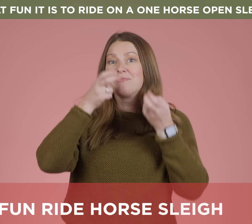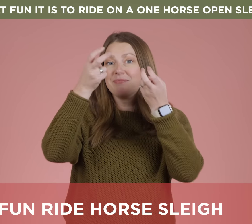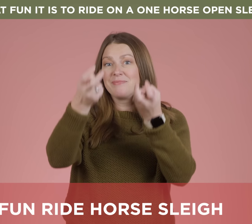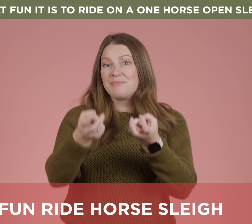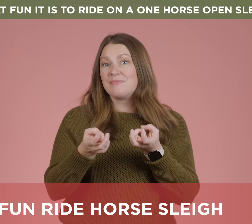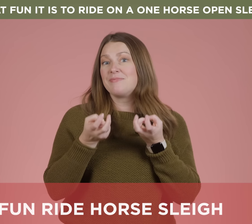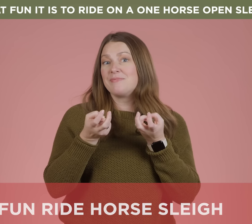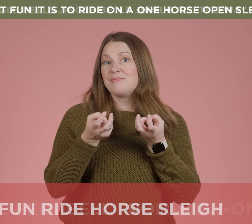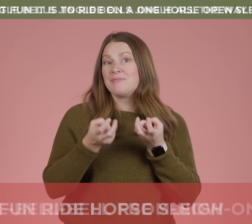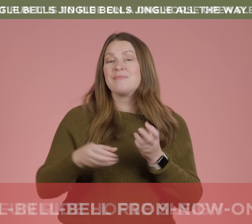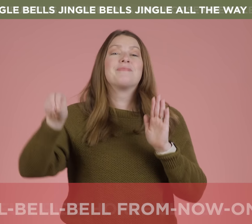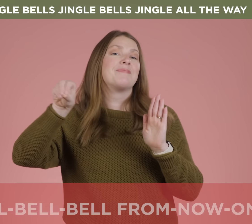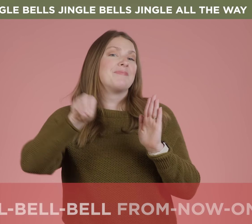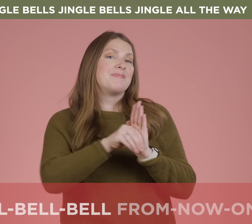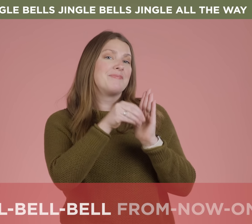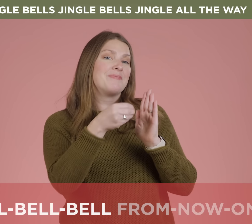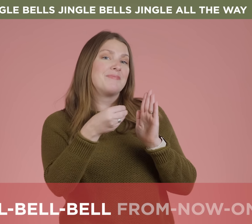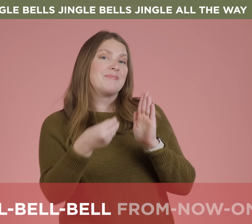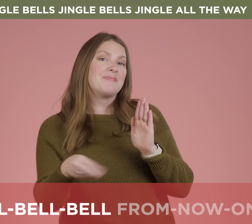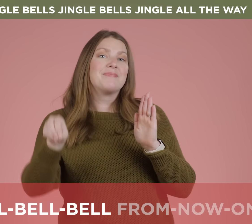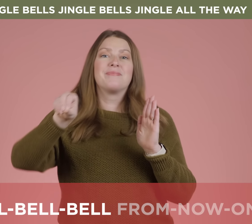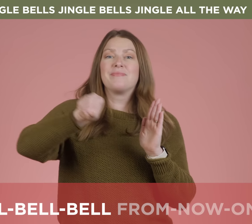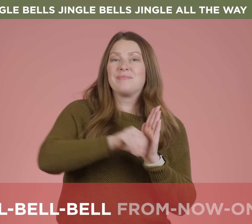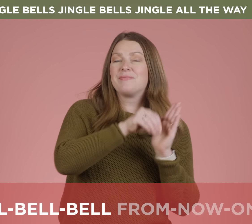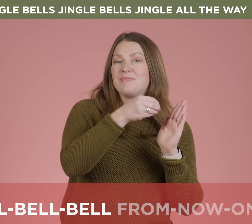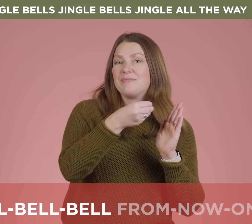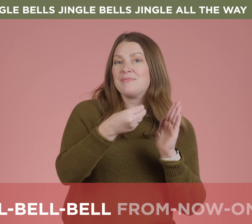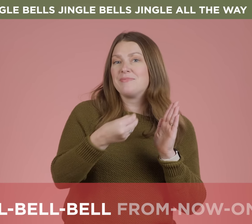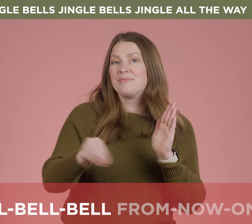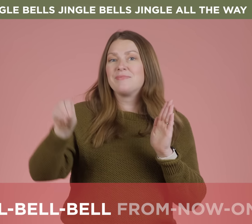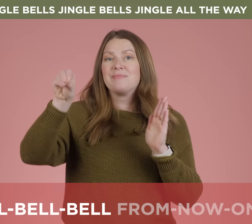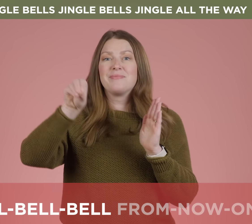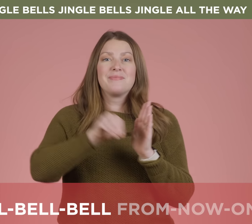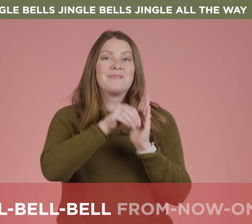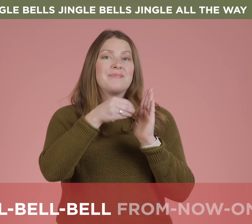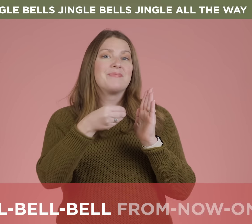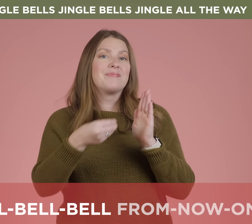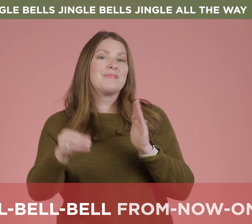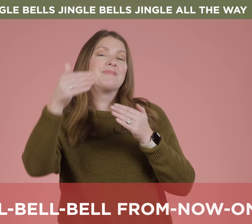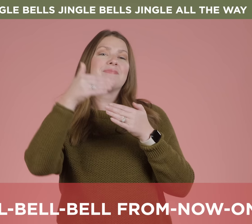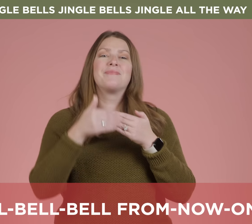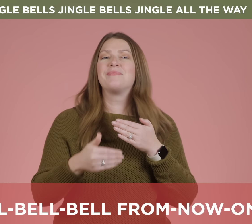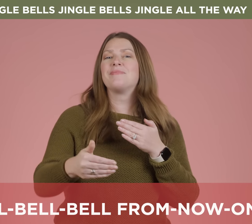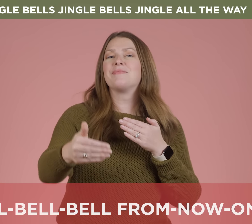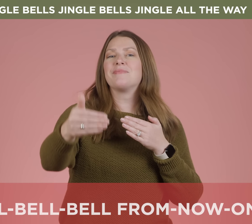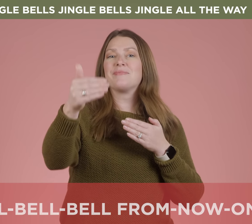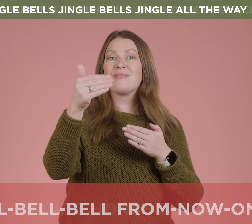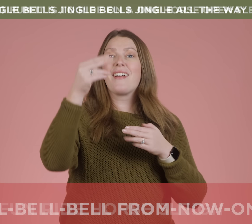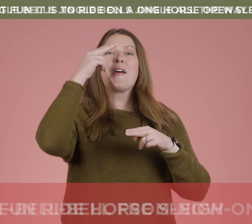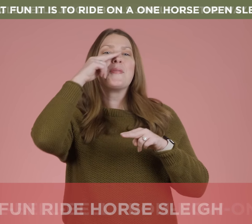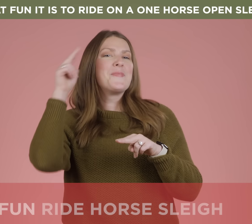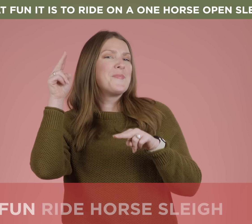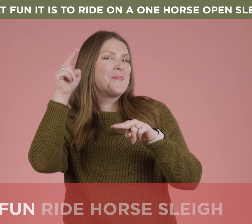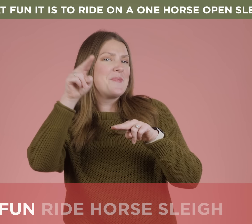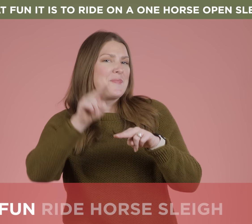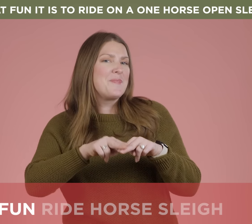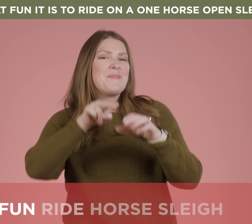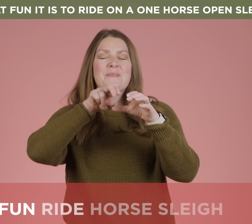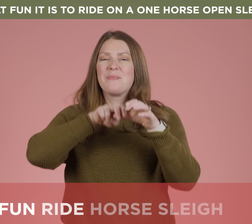open sleigh. Hey, jingle bells, jingle all the way. Oh, what fun it